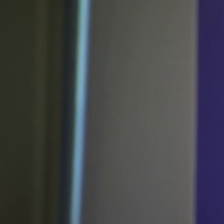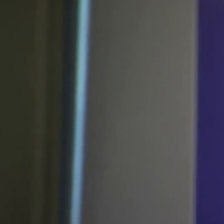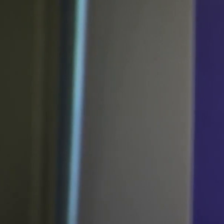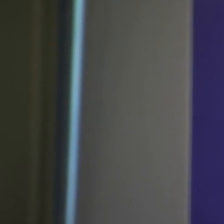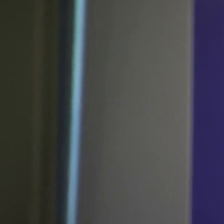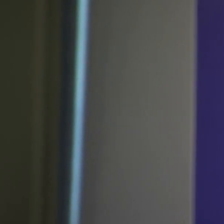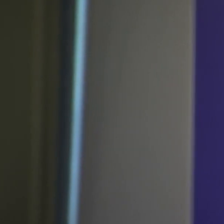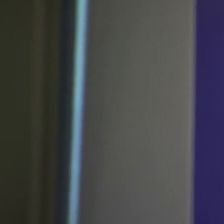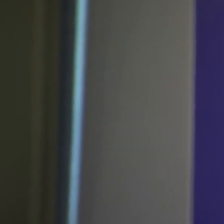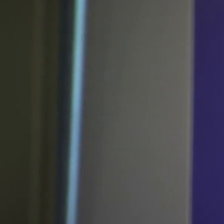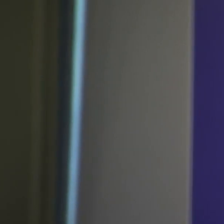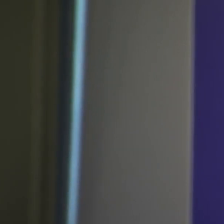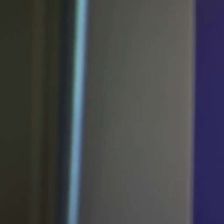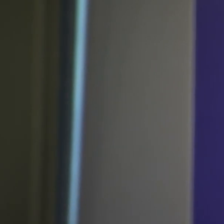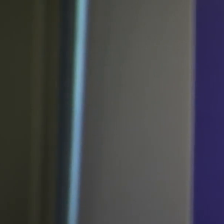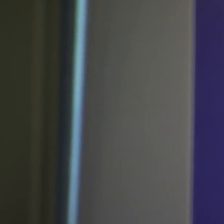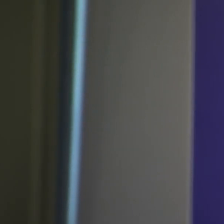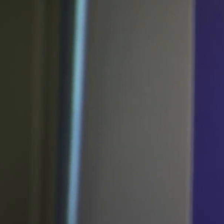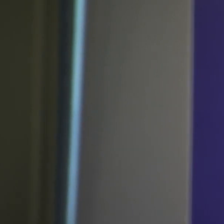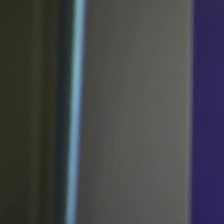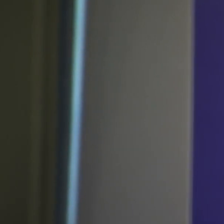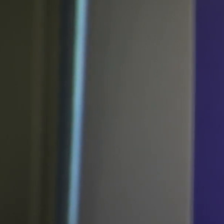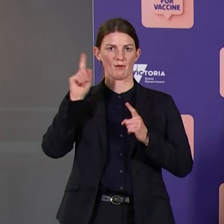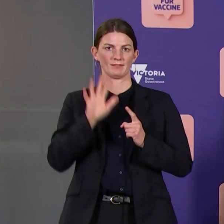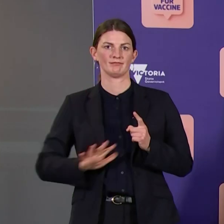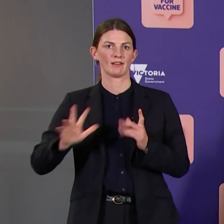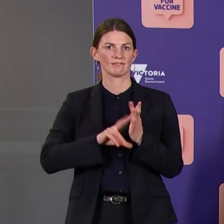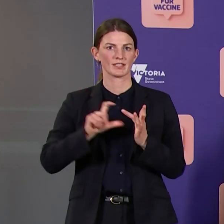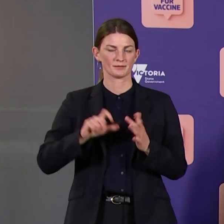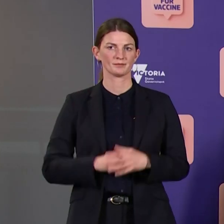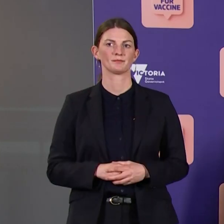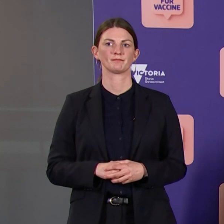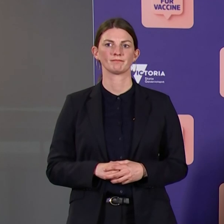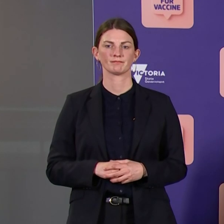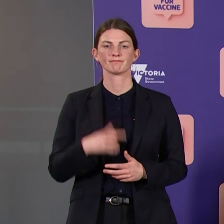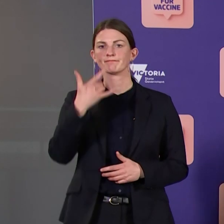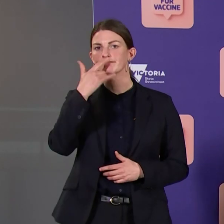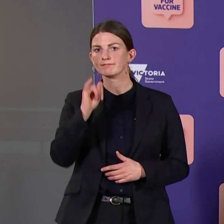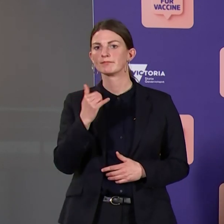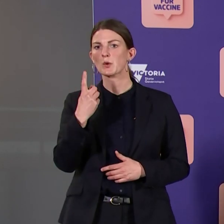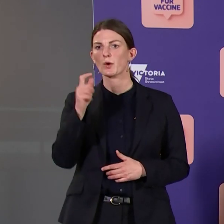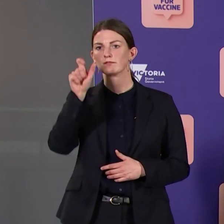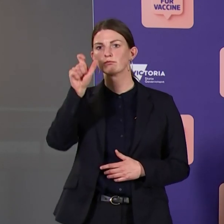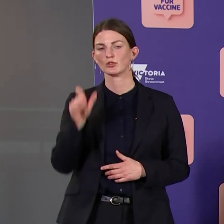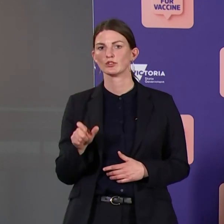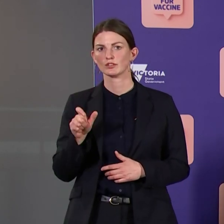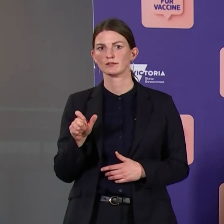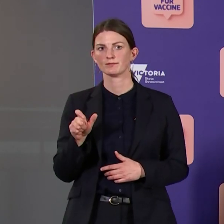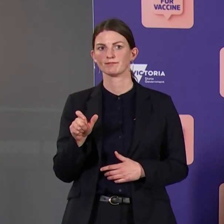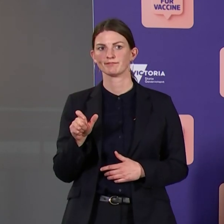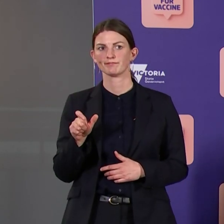4,697 active cases of COVID in our state. Sadly, we had been notified